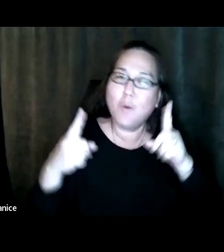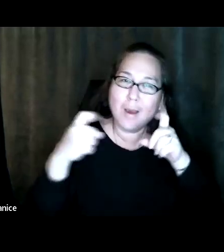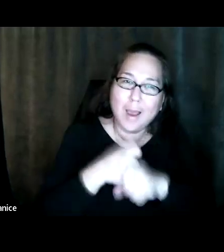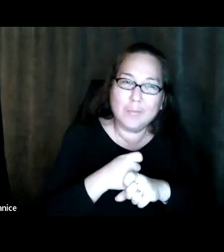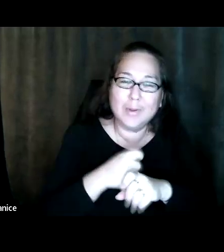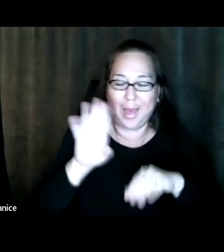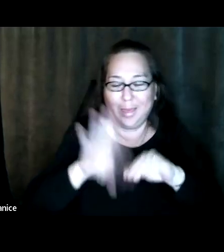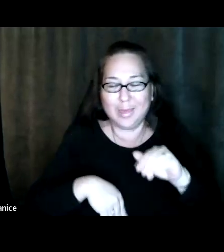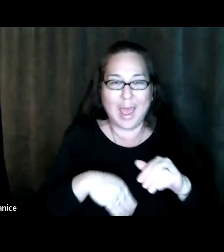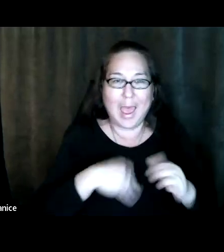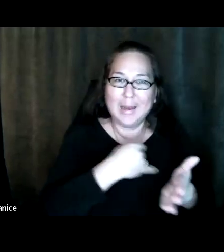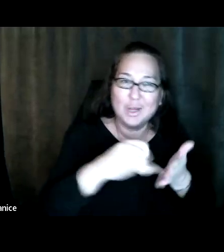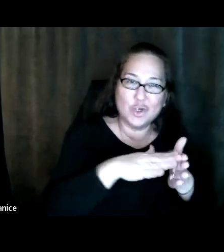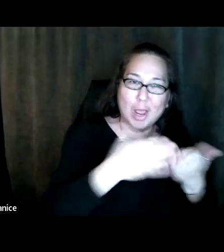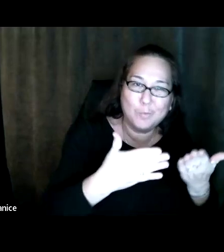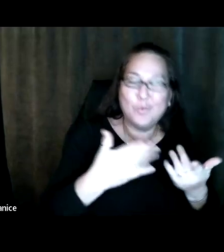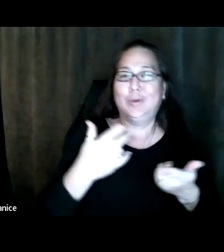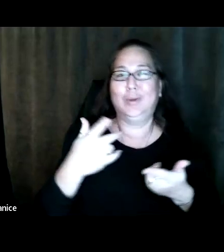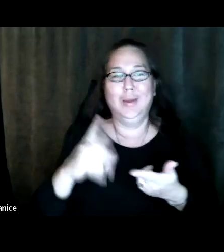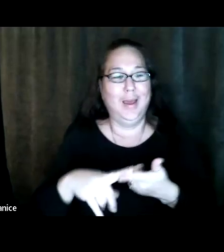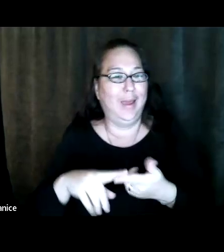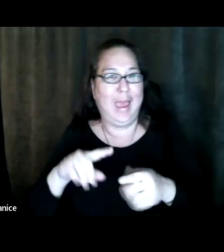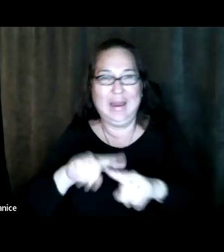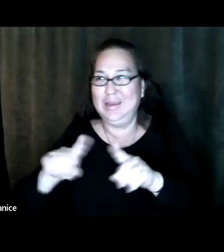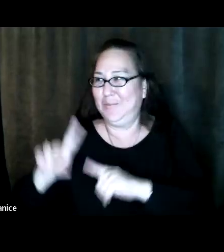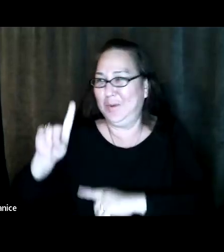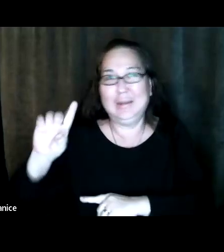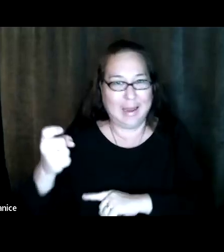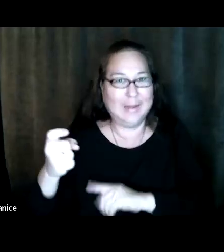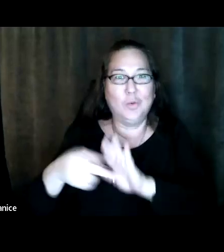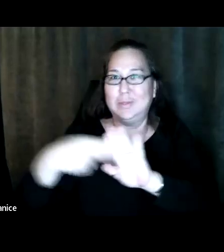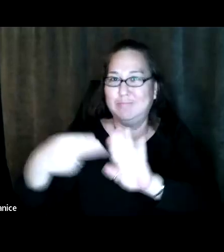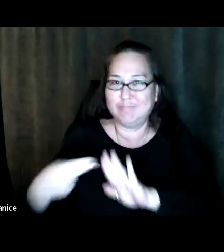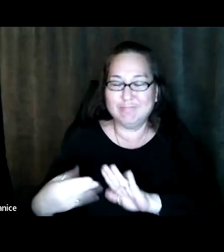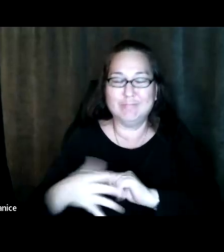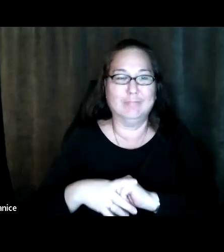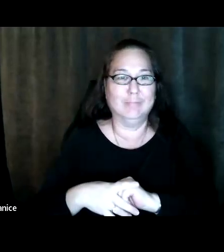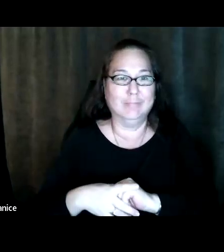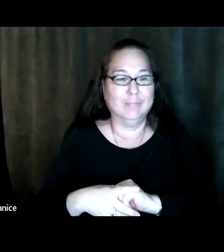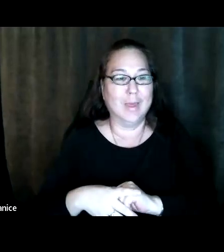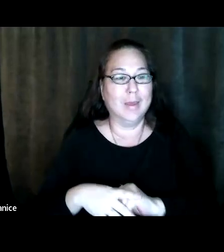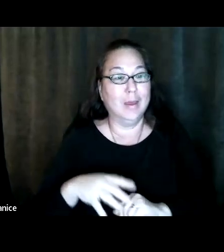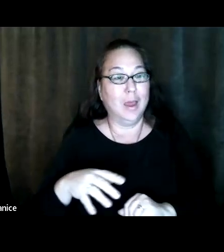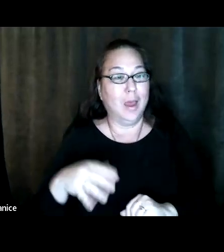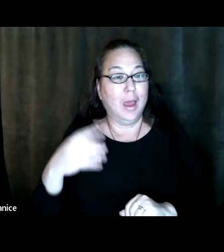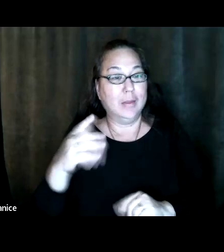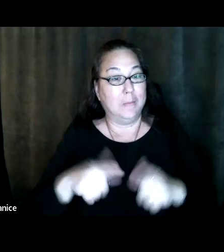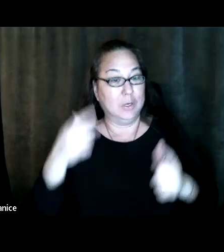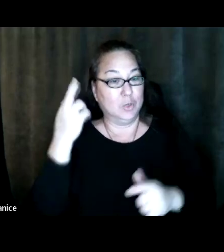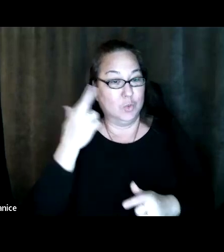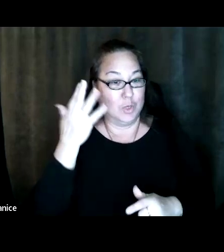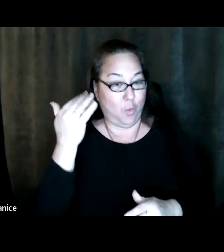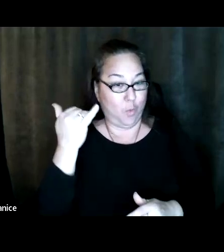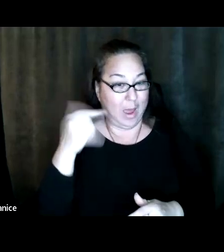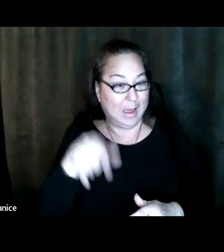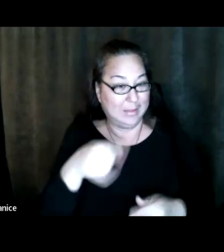diagnosis. But the biggest reason that inclusion at the Bates worked is that it was inclusion done right. Each classroom is